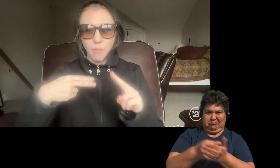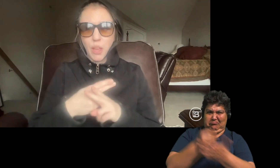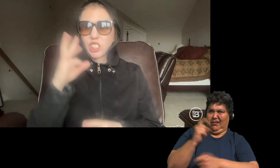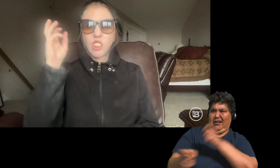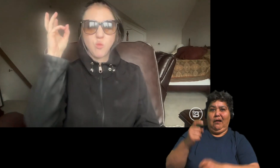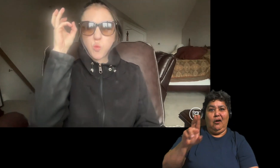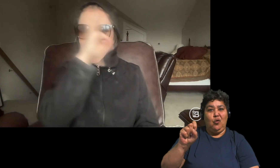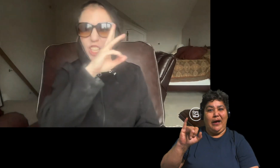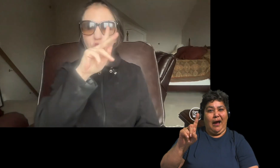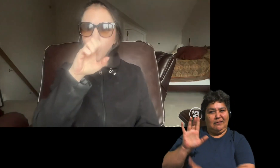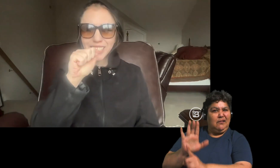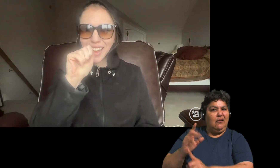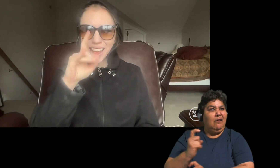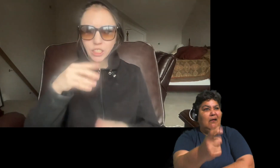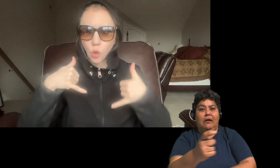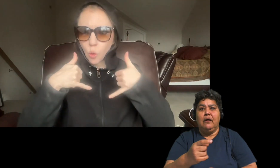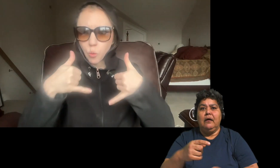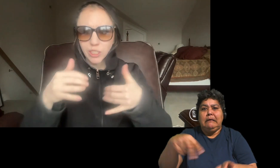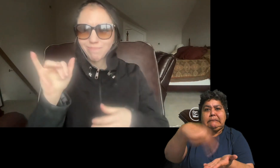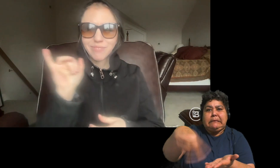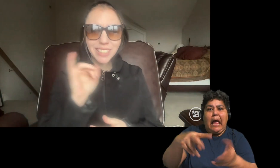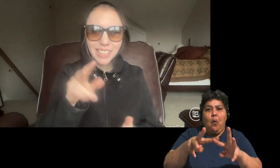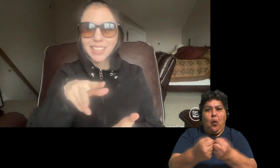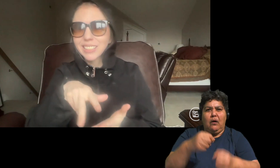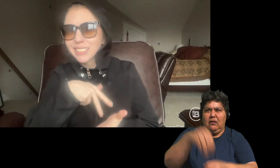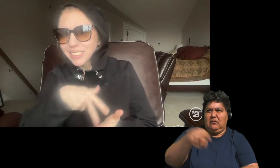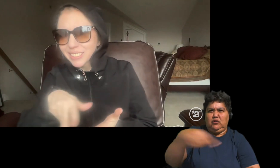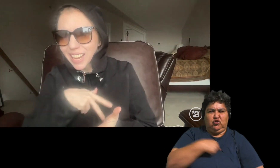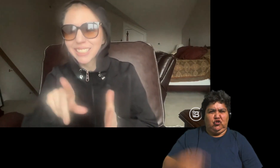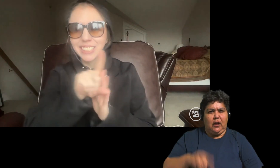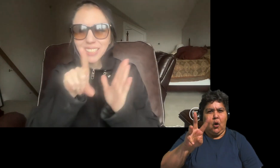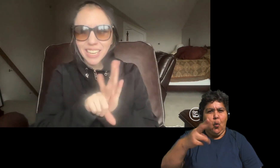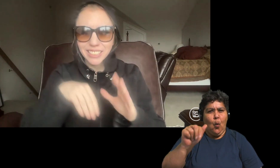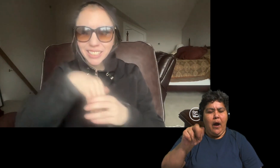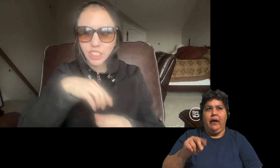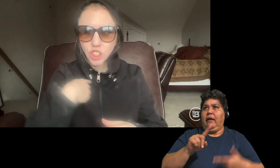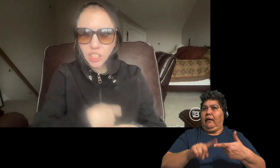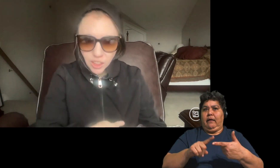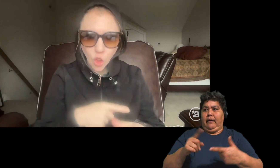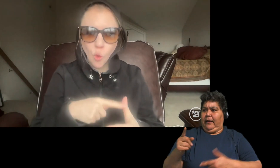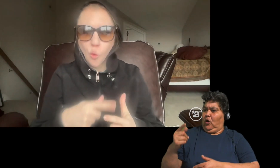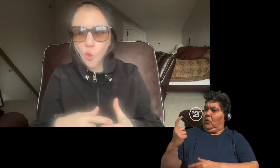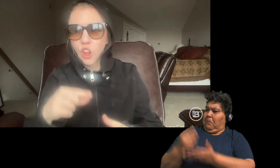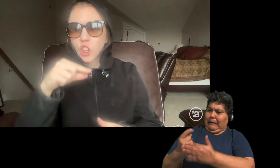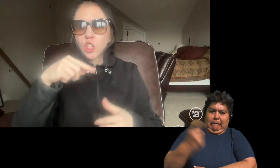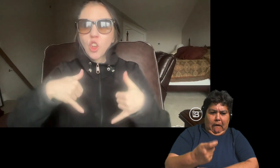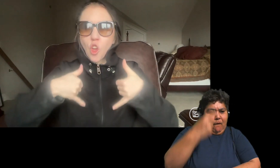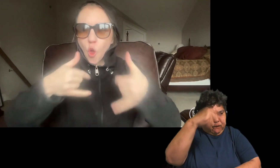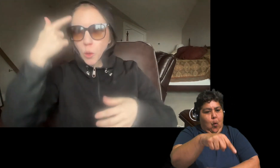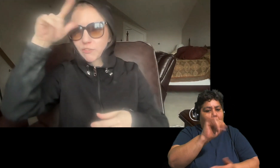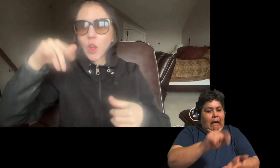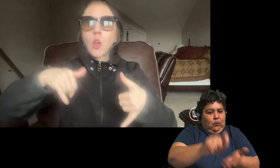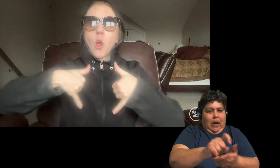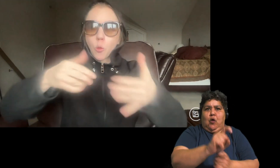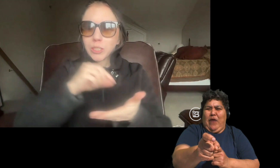Yeah. I mean, we've all heard about like the really weird USAID grants, like funding dance workshops in